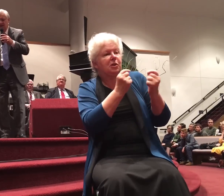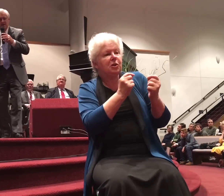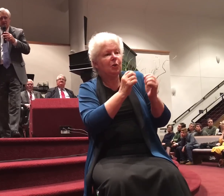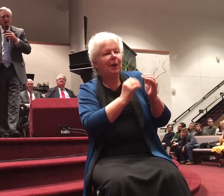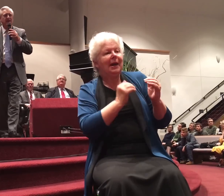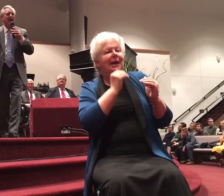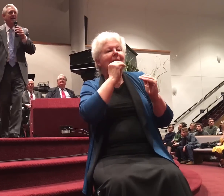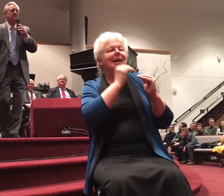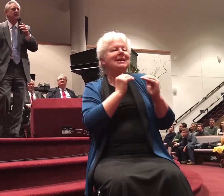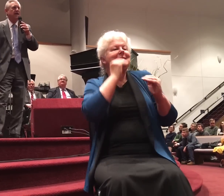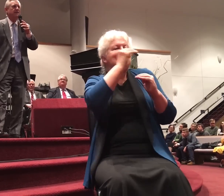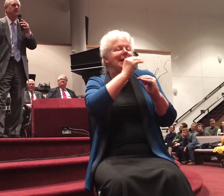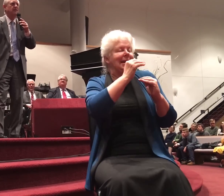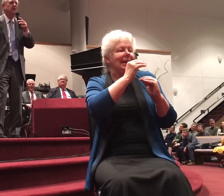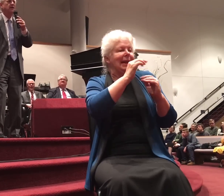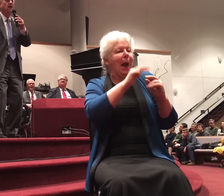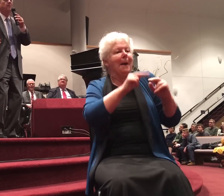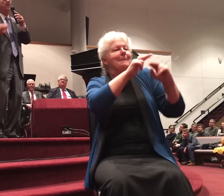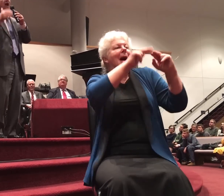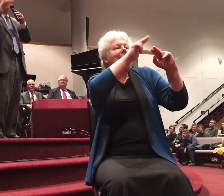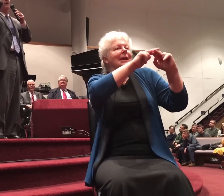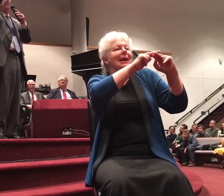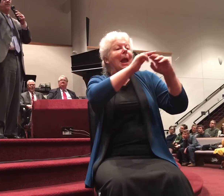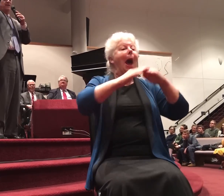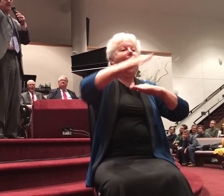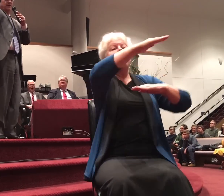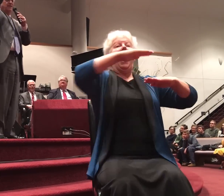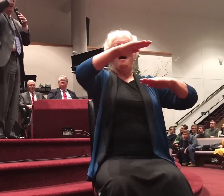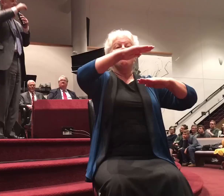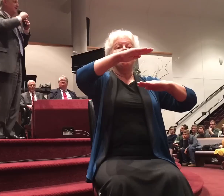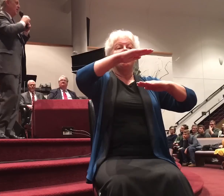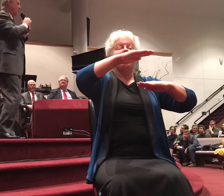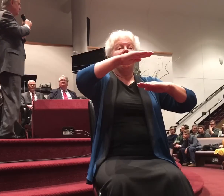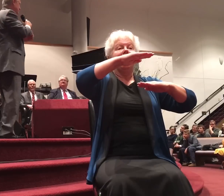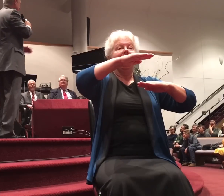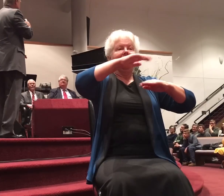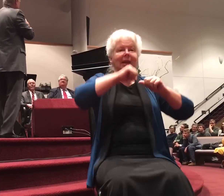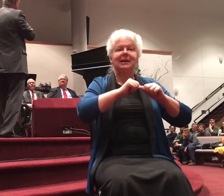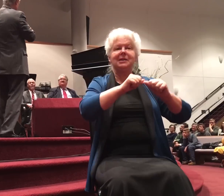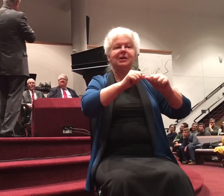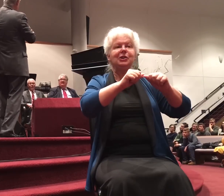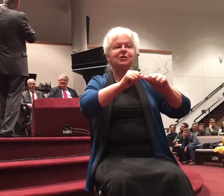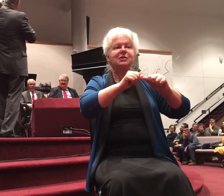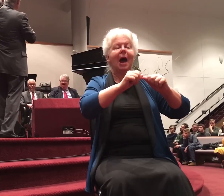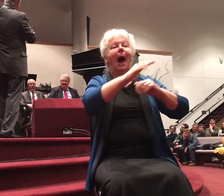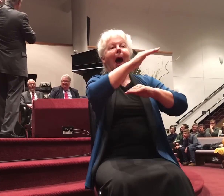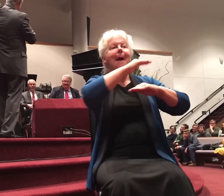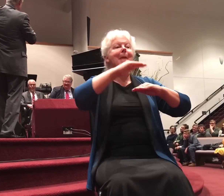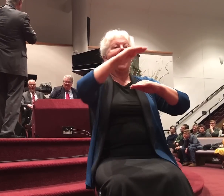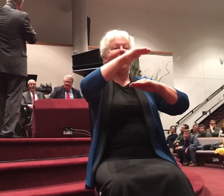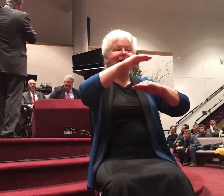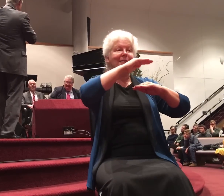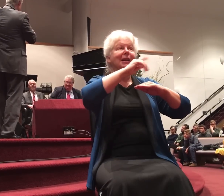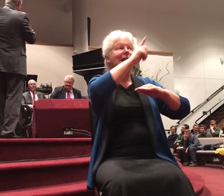abundantly. What can I add to that? Above. He goes